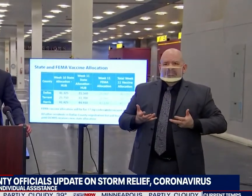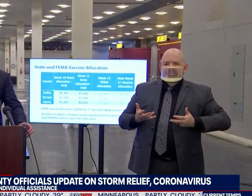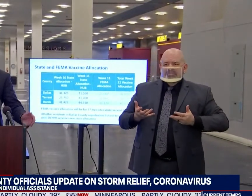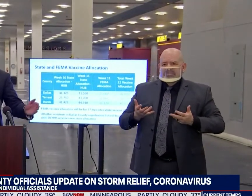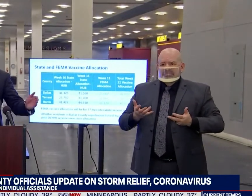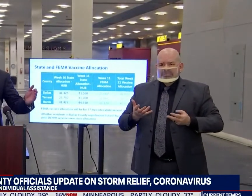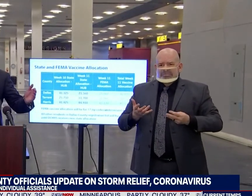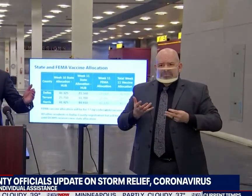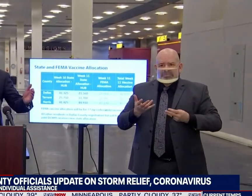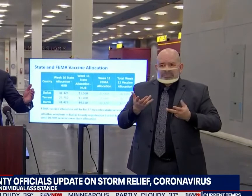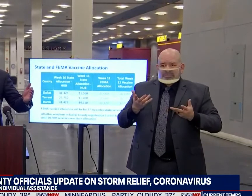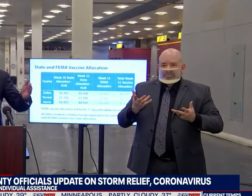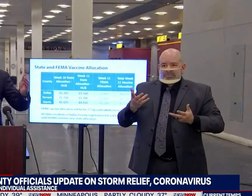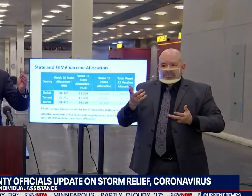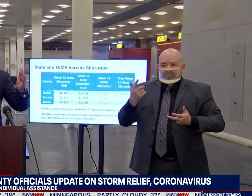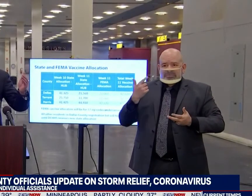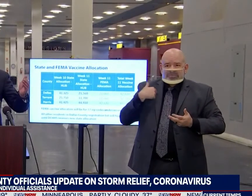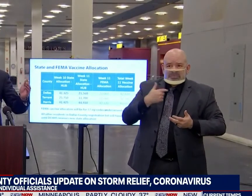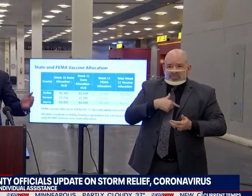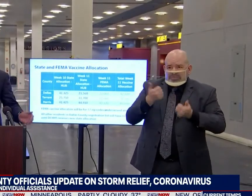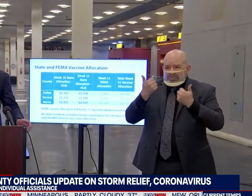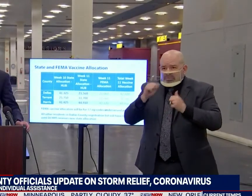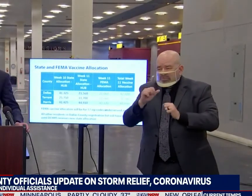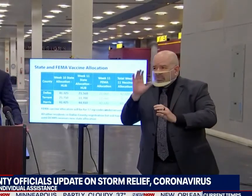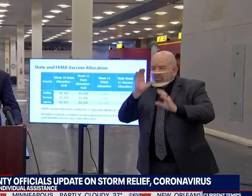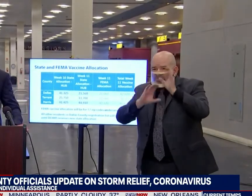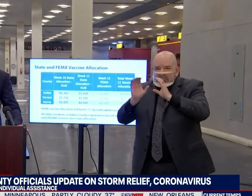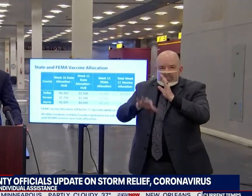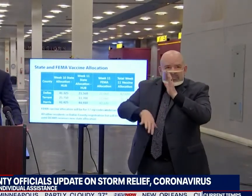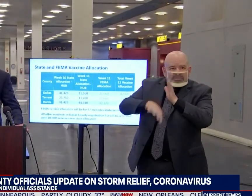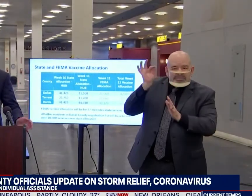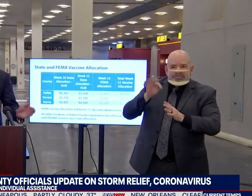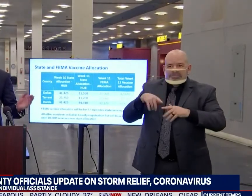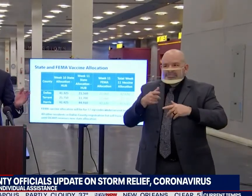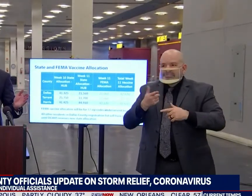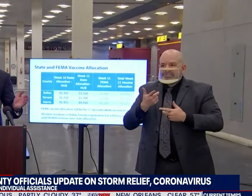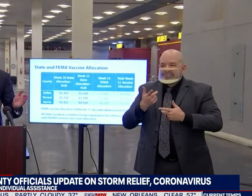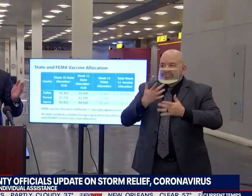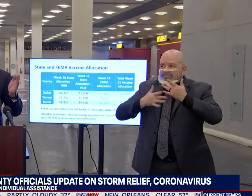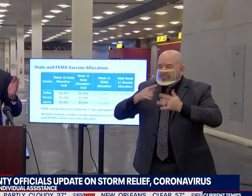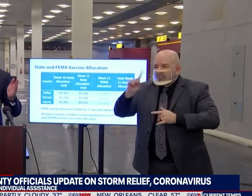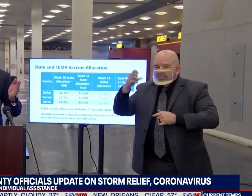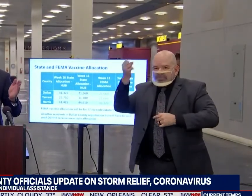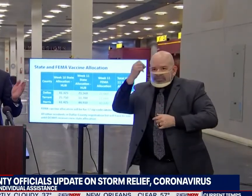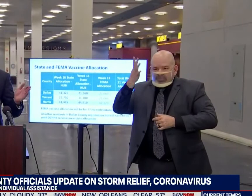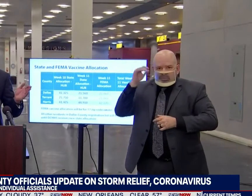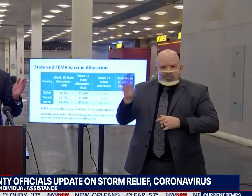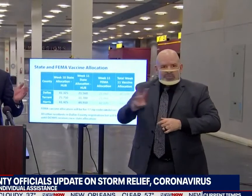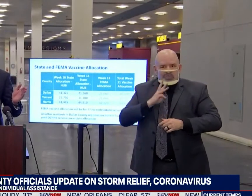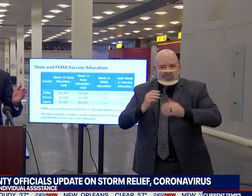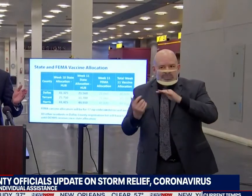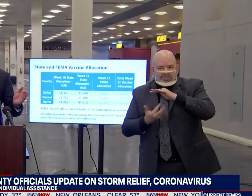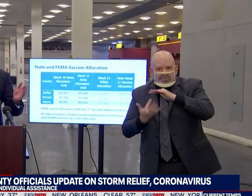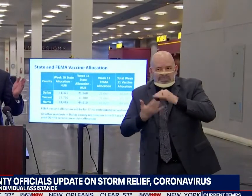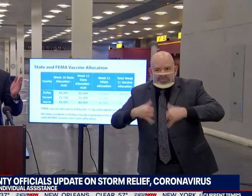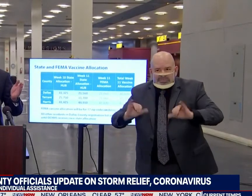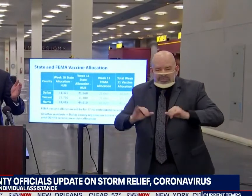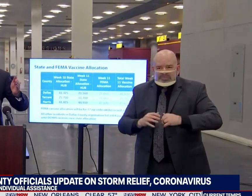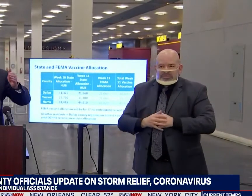we need right now is more bad news uh, from Austin taking our vaccines away. Your parents should not have to wait